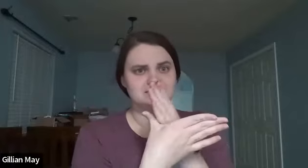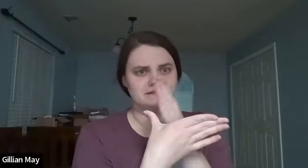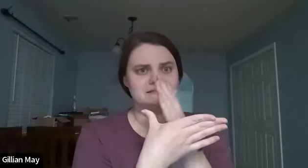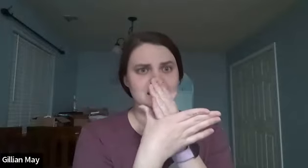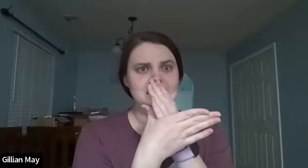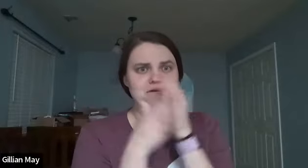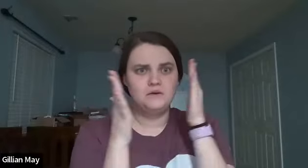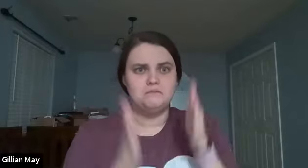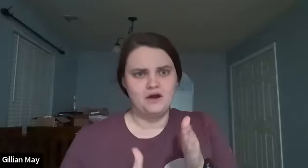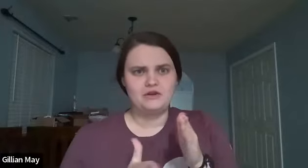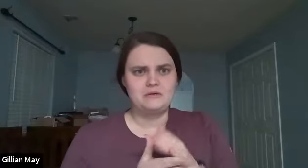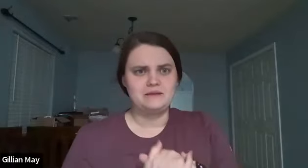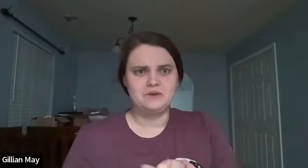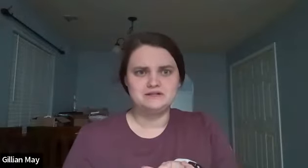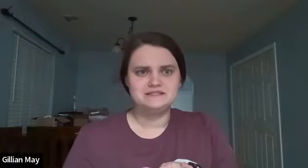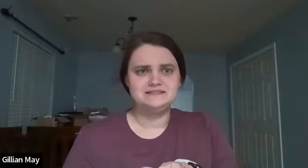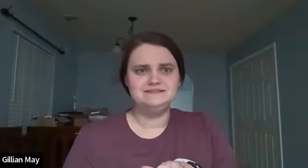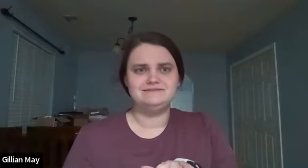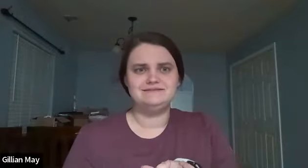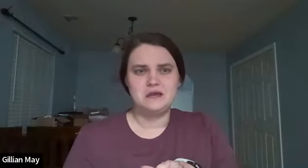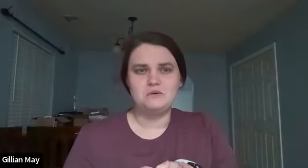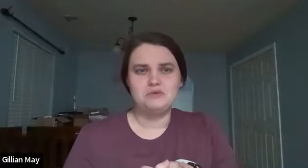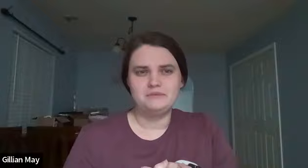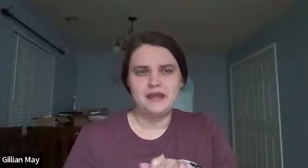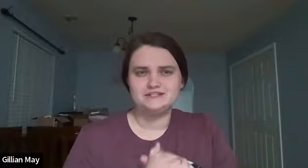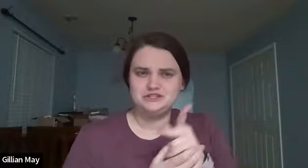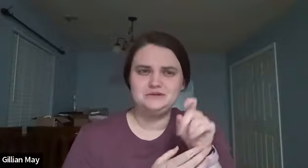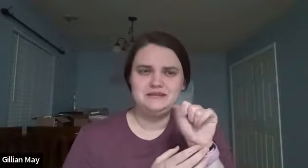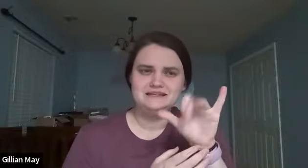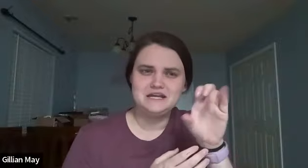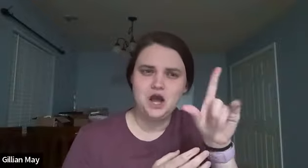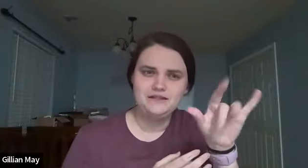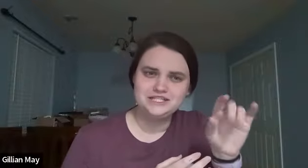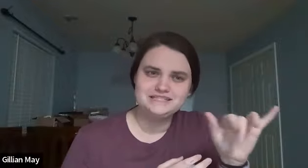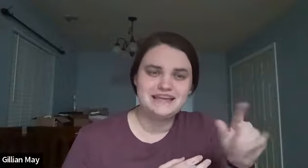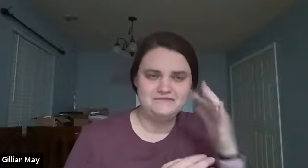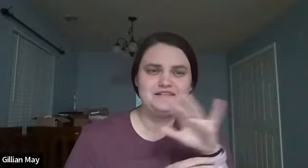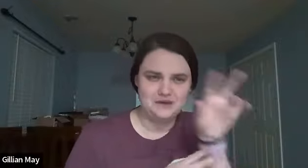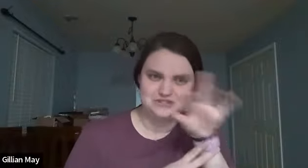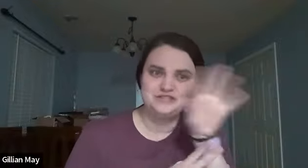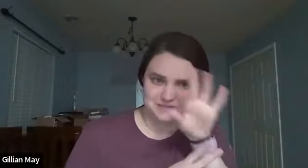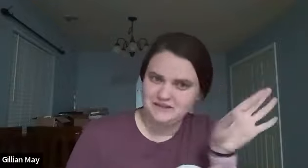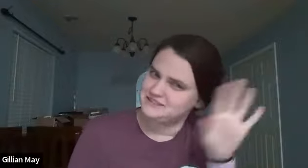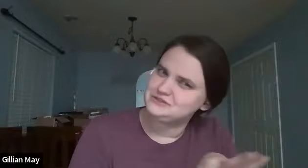accidentally say bothering person, they will probably ask you, do you mean a psychologist? Like, I feel like that would start to spell it to you.